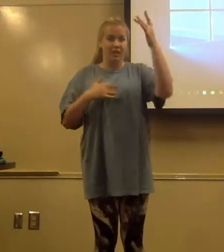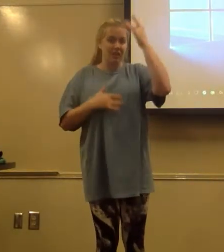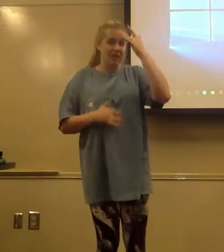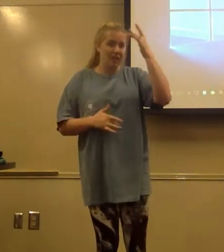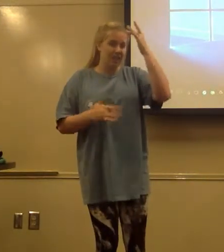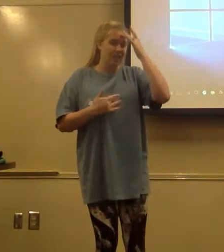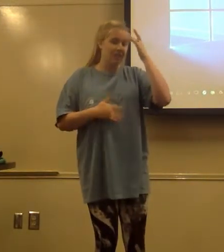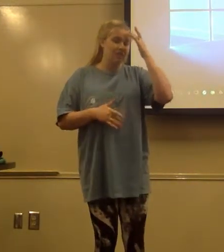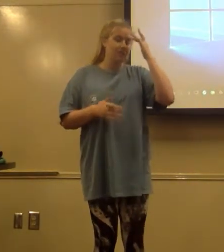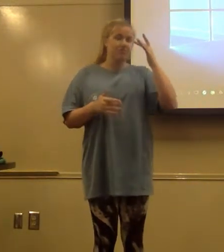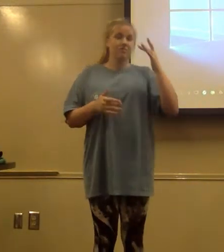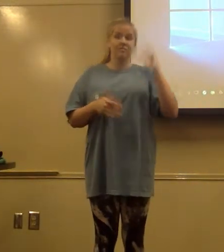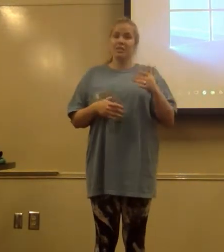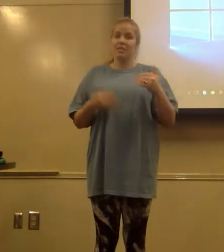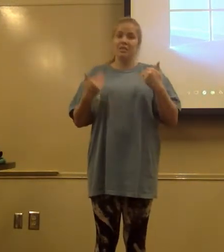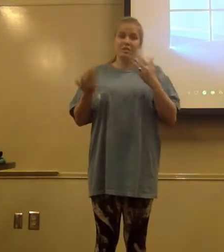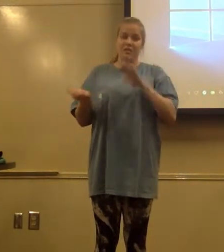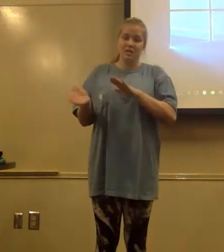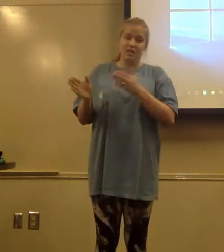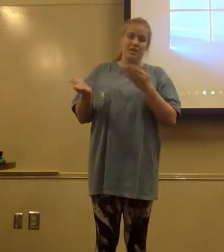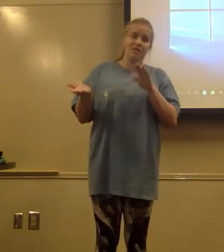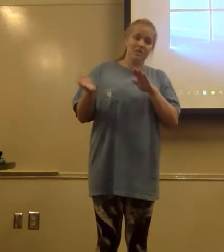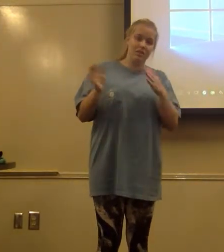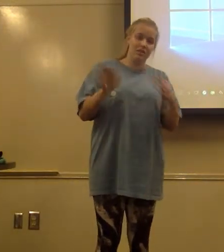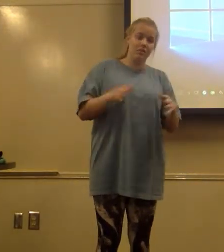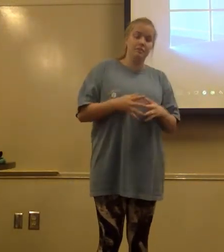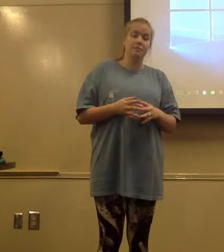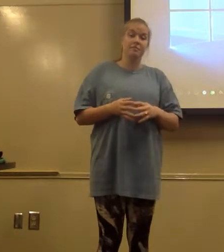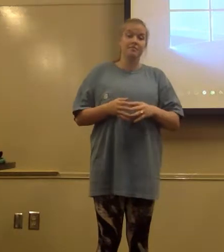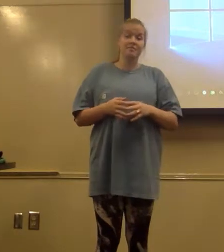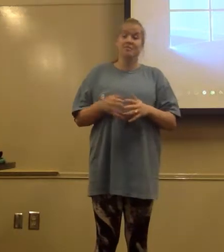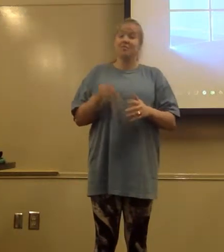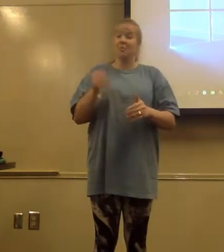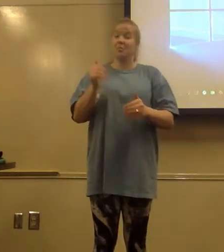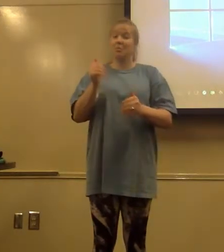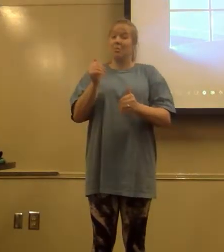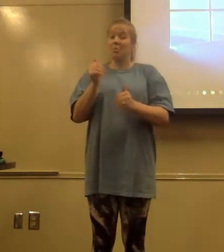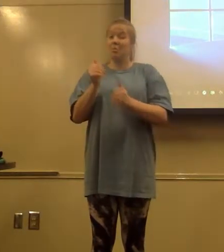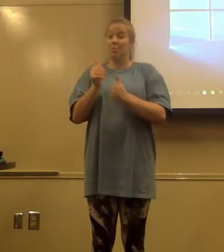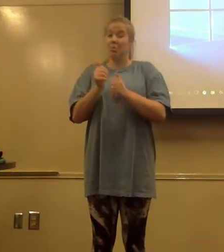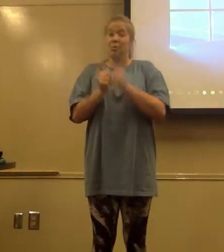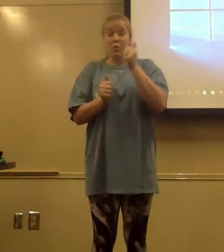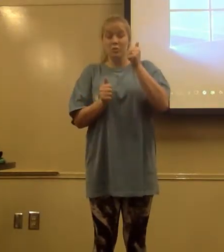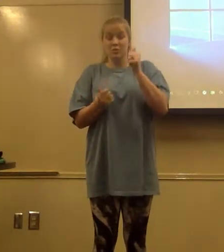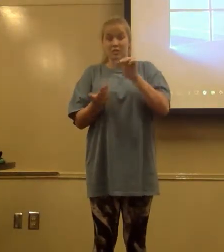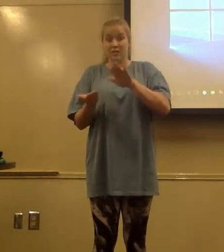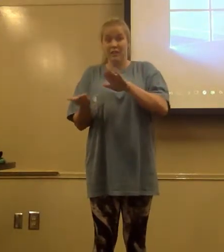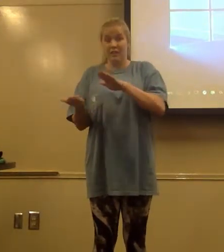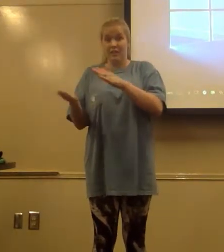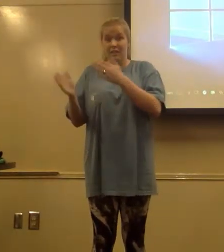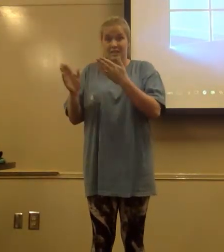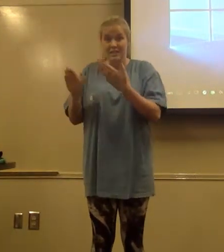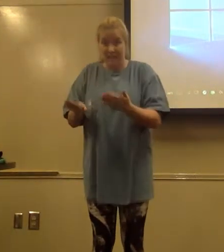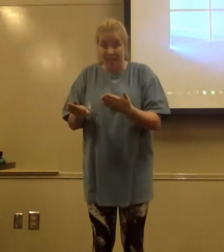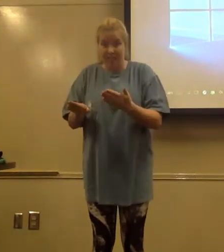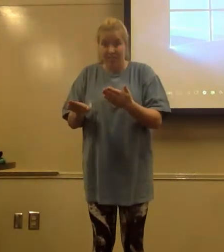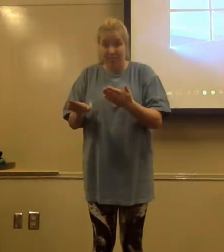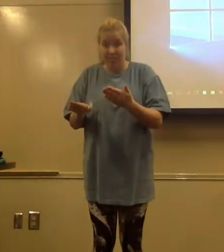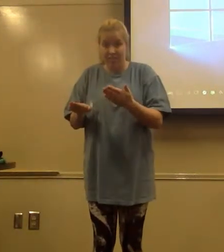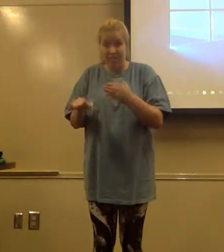good news is that the vast majority of premature death and disability is preventable with a plant-based diet and other